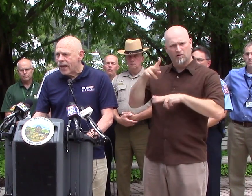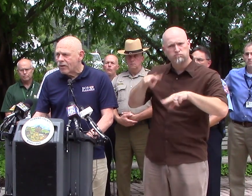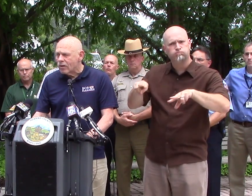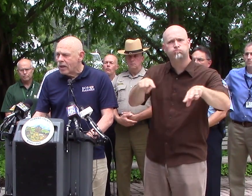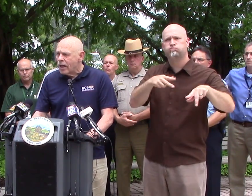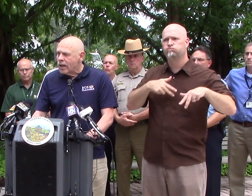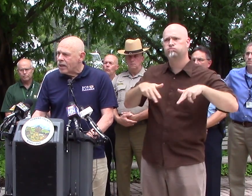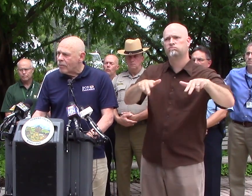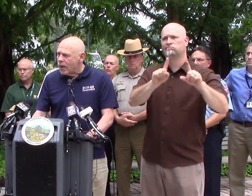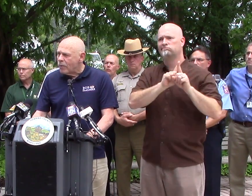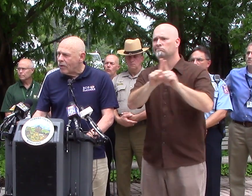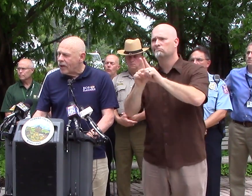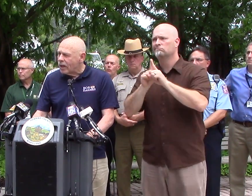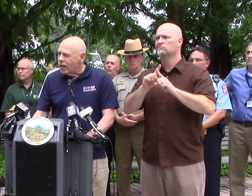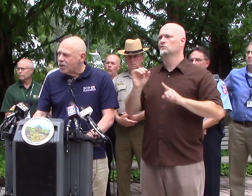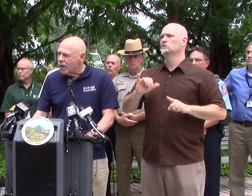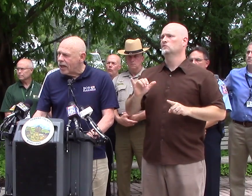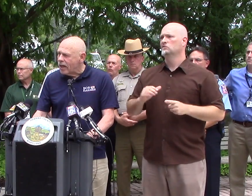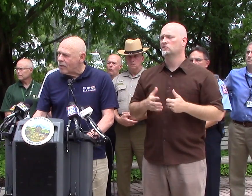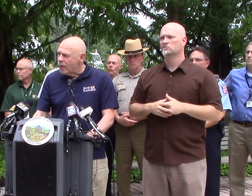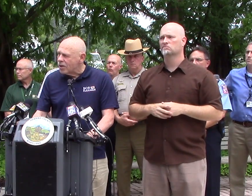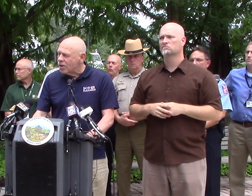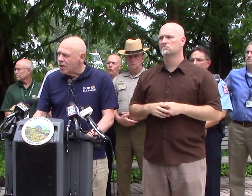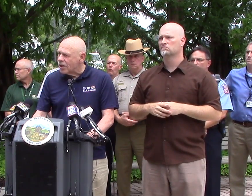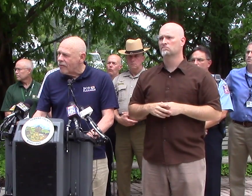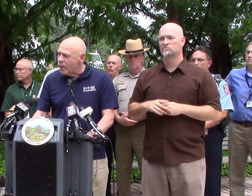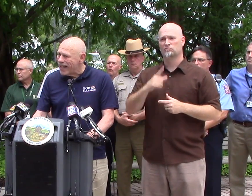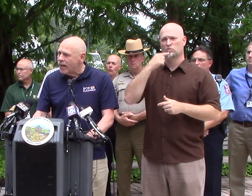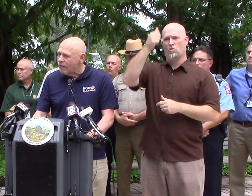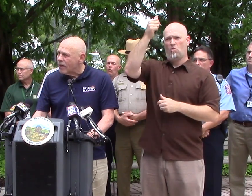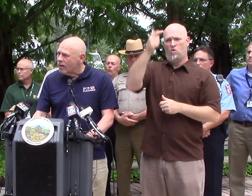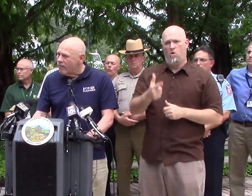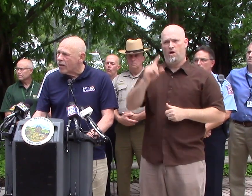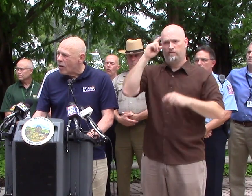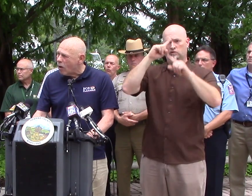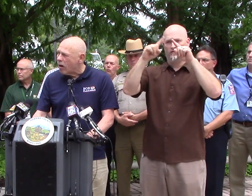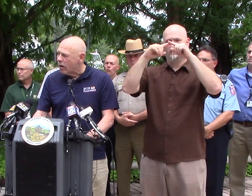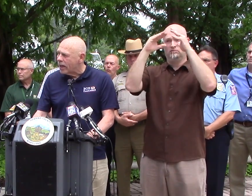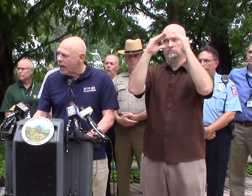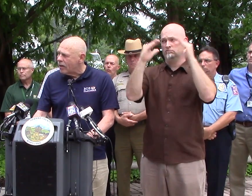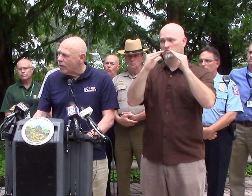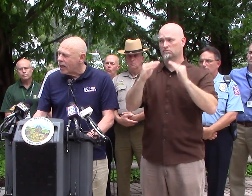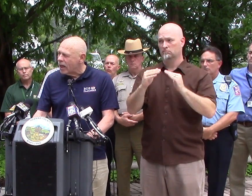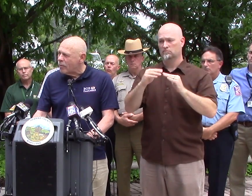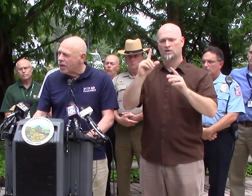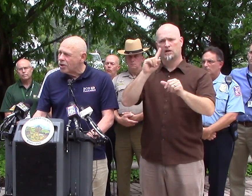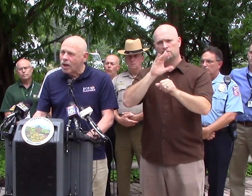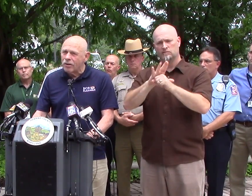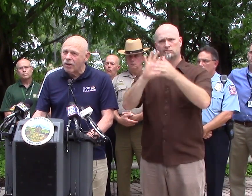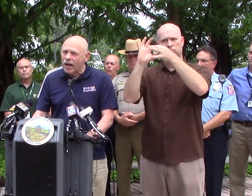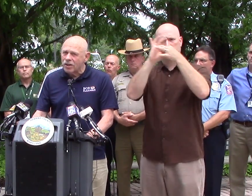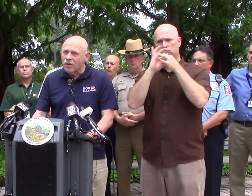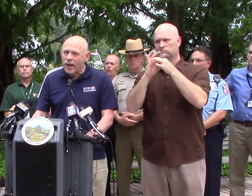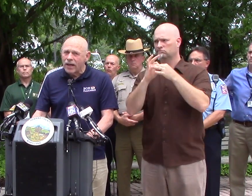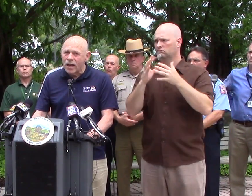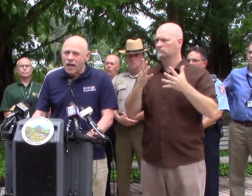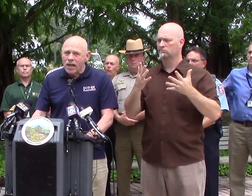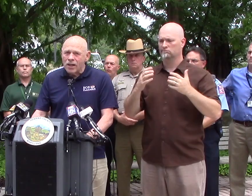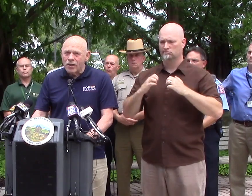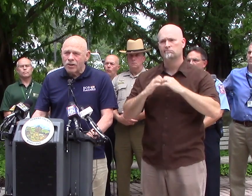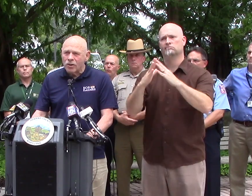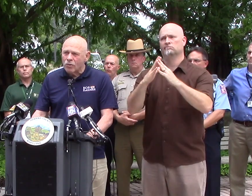working together. The people of Ellicott City, the businesses have been hit very, very hard, and I don't think anybody should